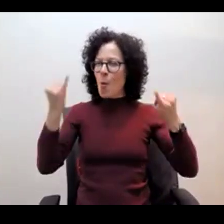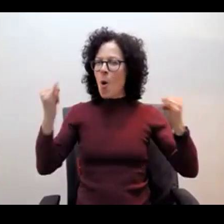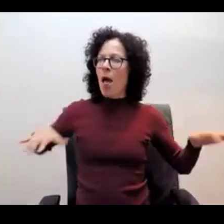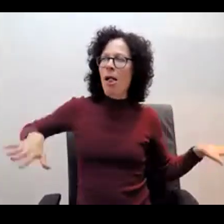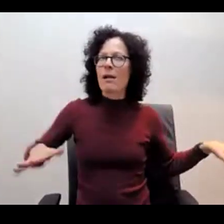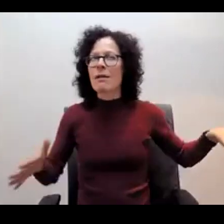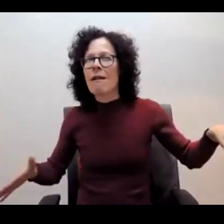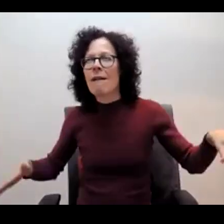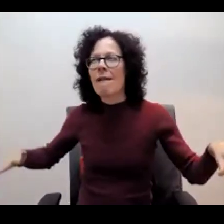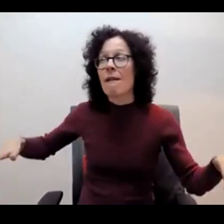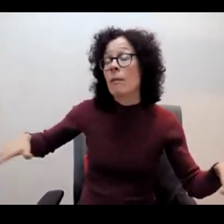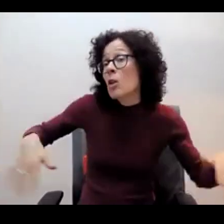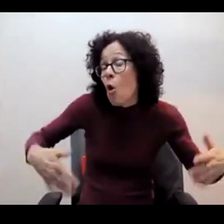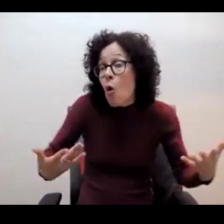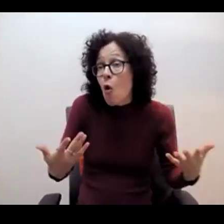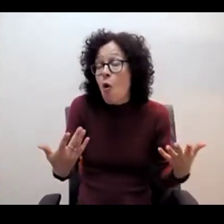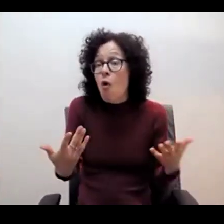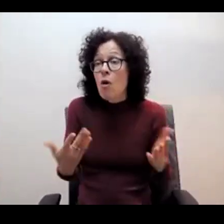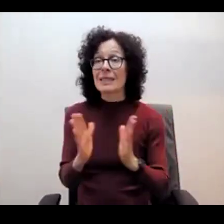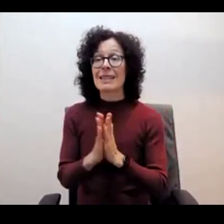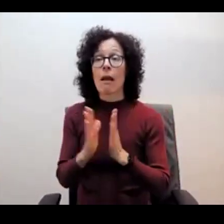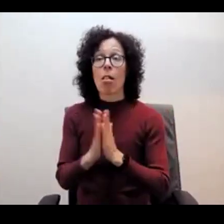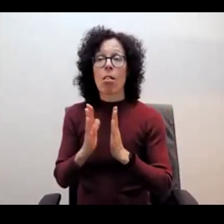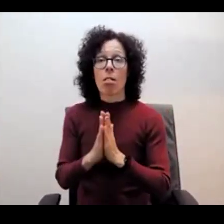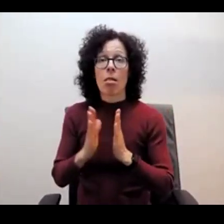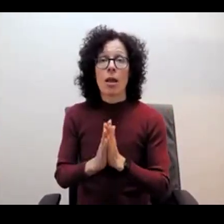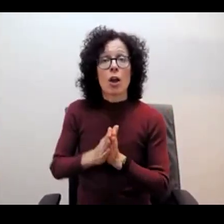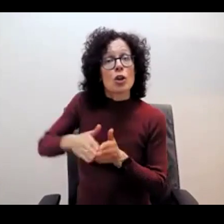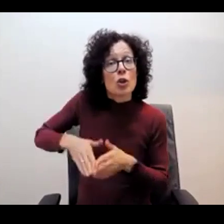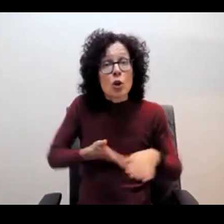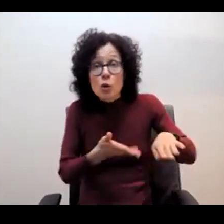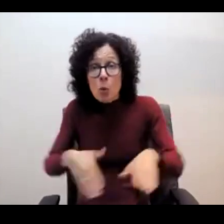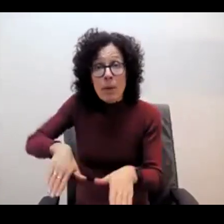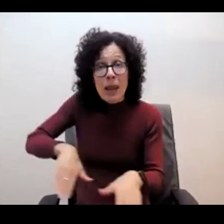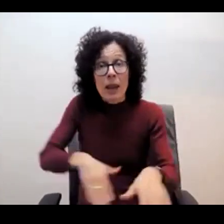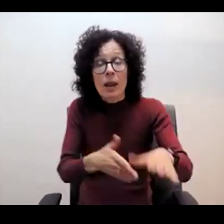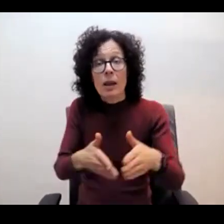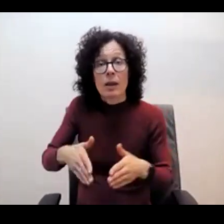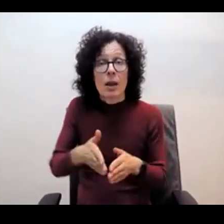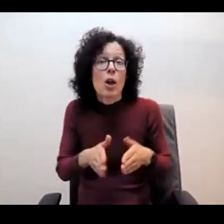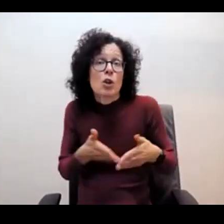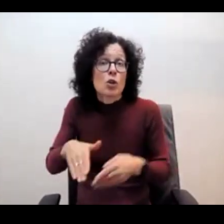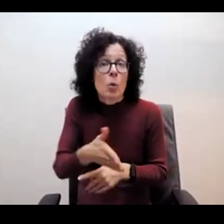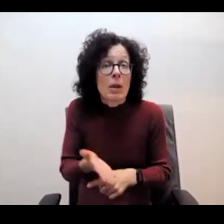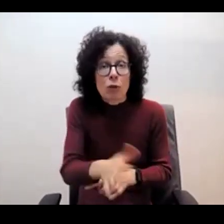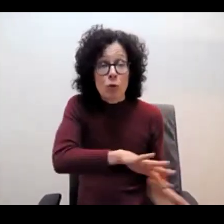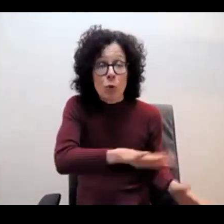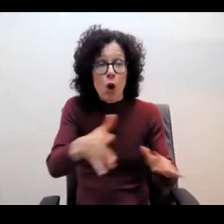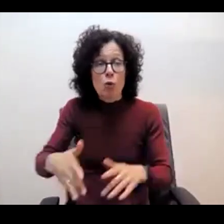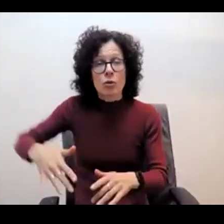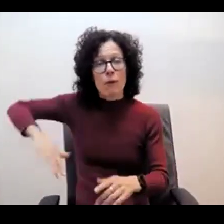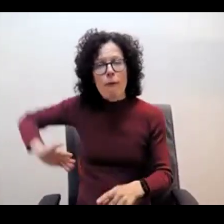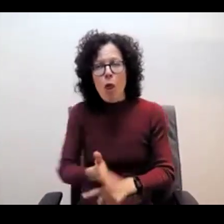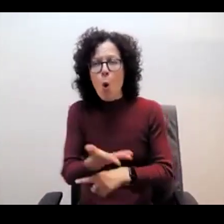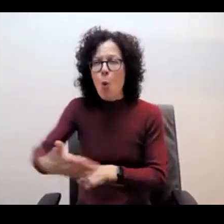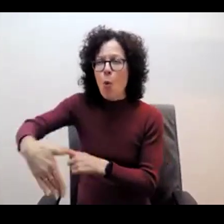Or the seal swimming in the ocean, flowing. Just like to invite a movement,